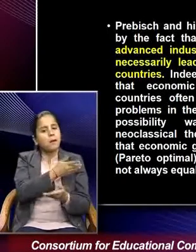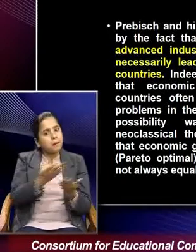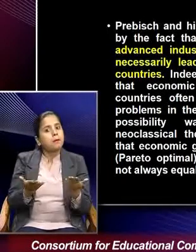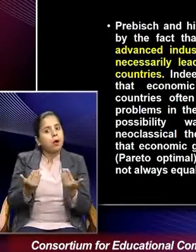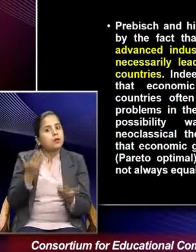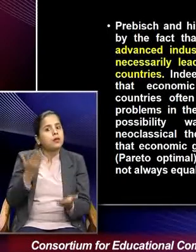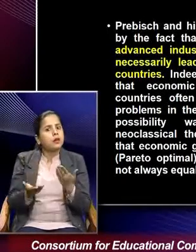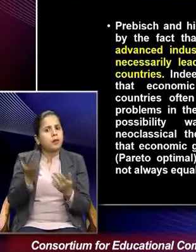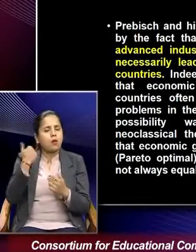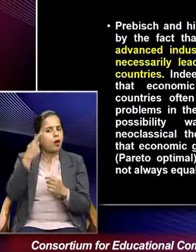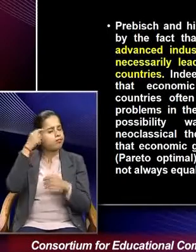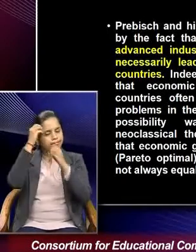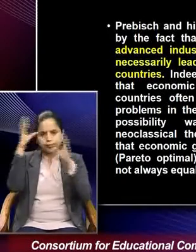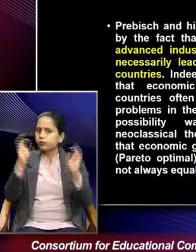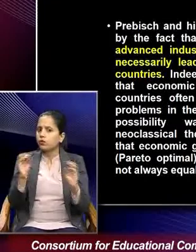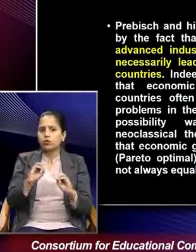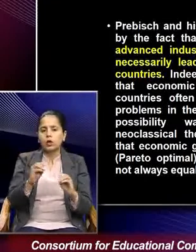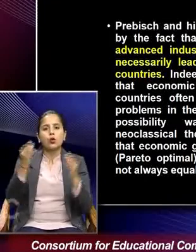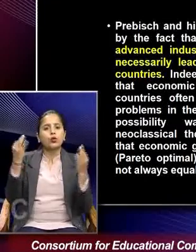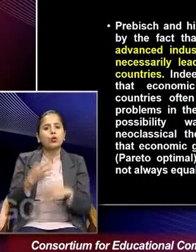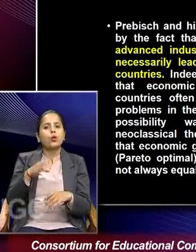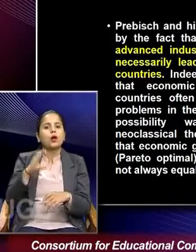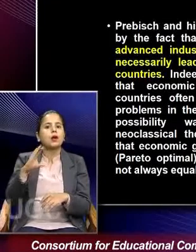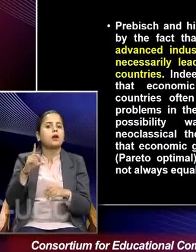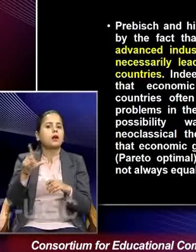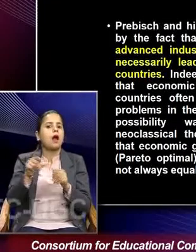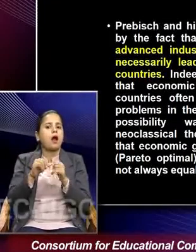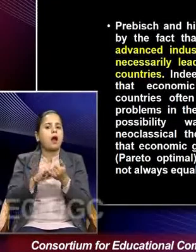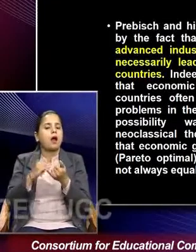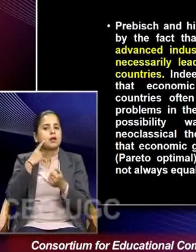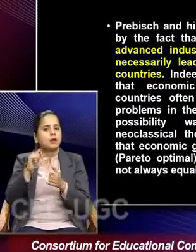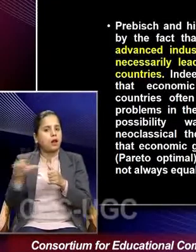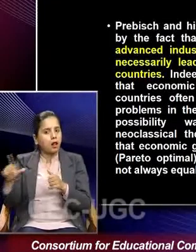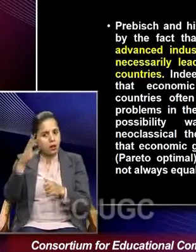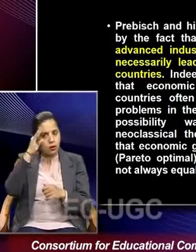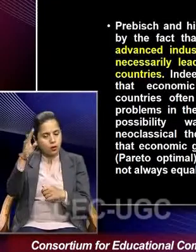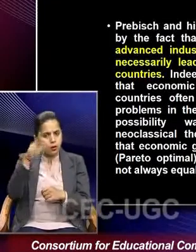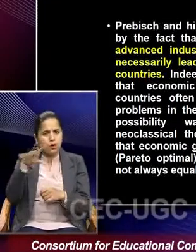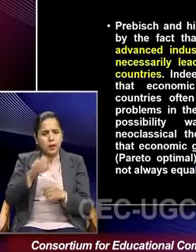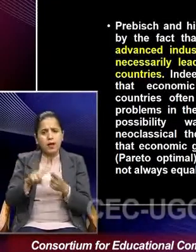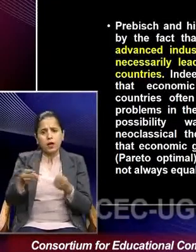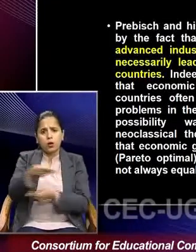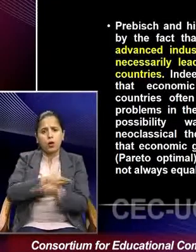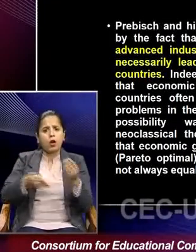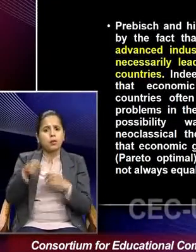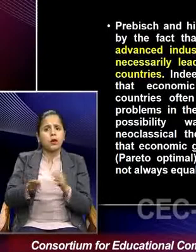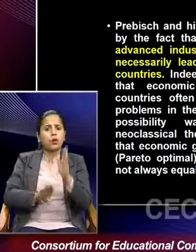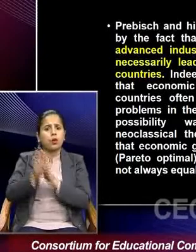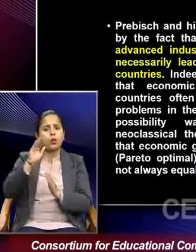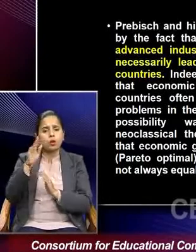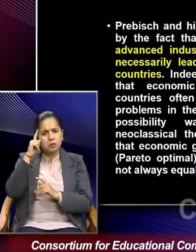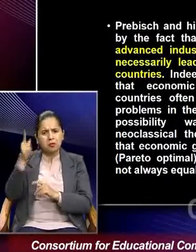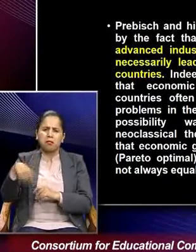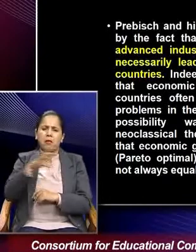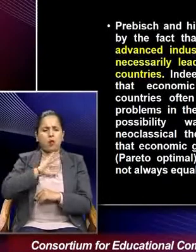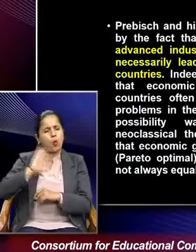was not predicted by new classical theory, which has assumed that economic growth was beneficial to all,